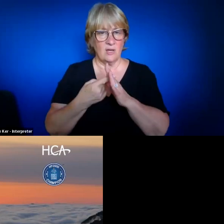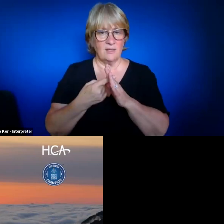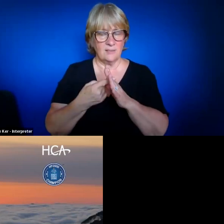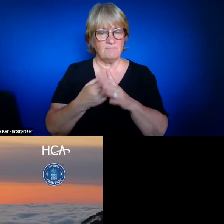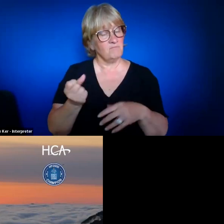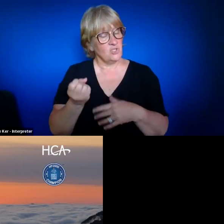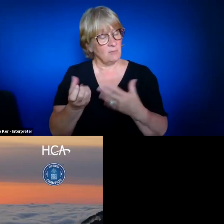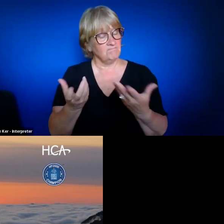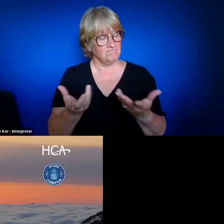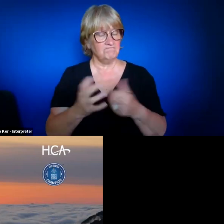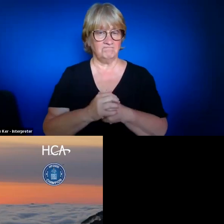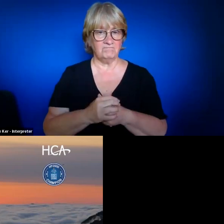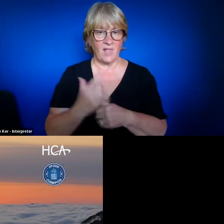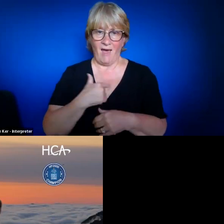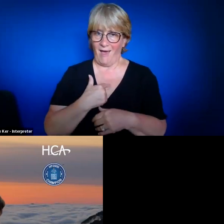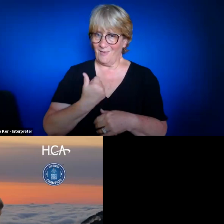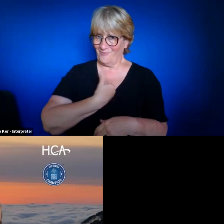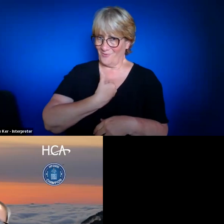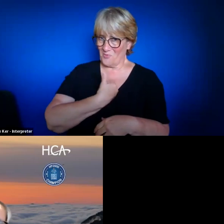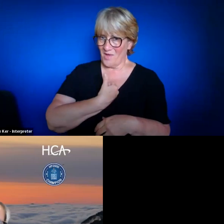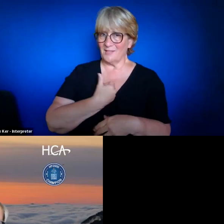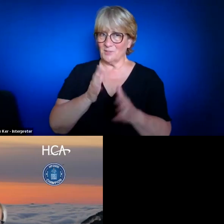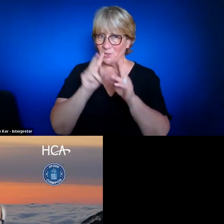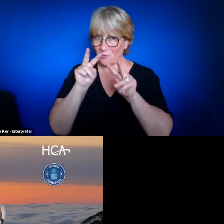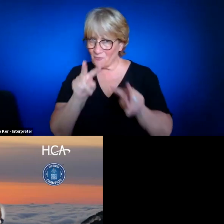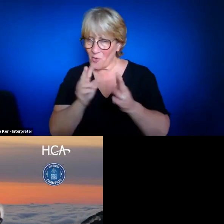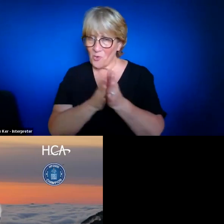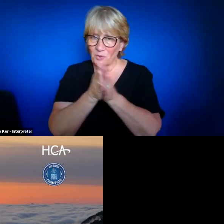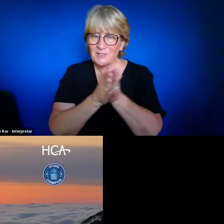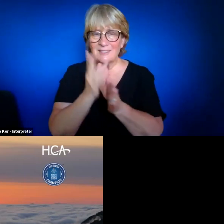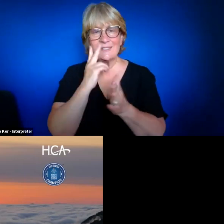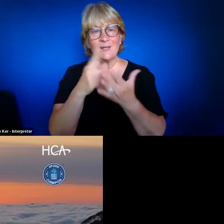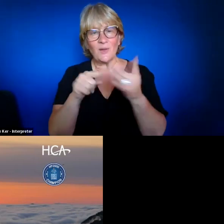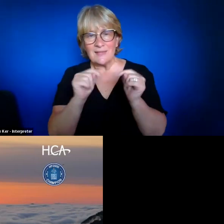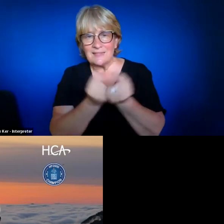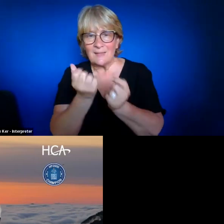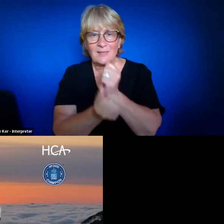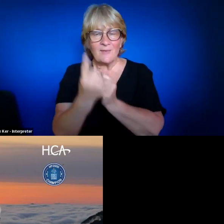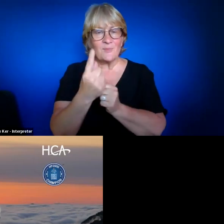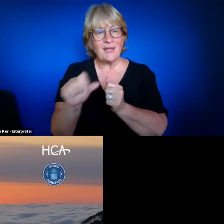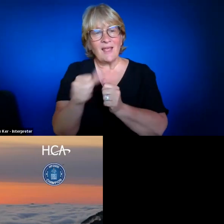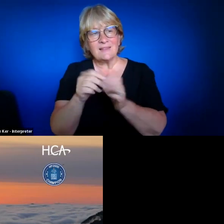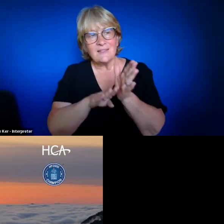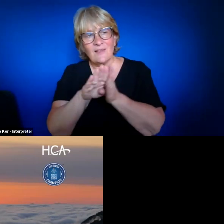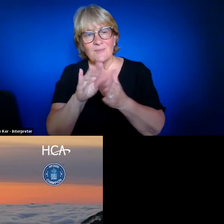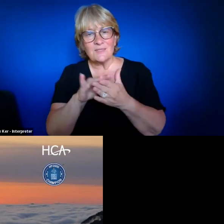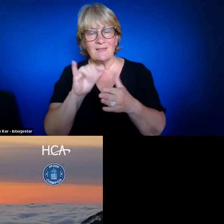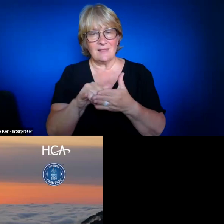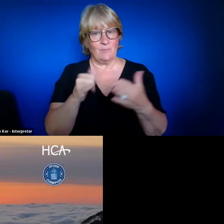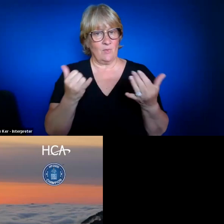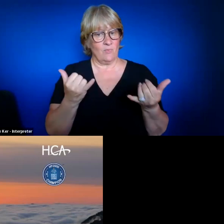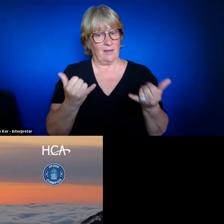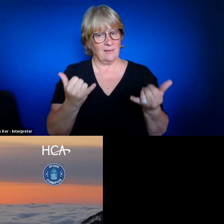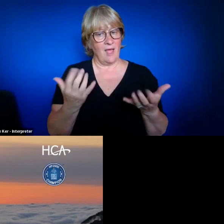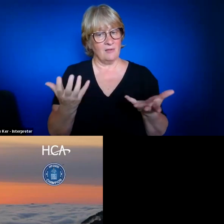So I, for one, am looking forward to kind of, I think, seeing what the team and everybody else develops on this. But that right now is what